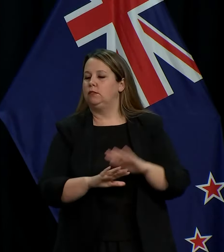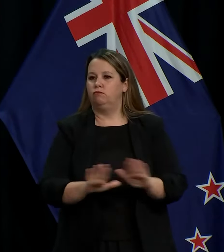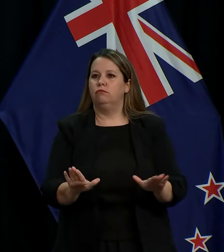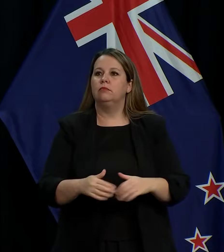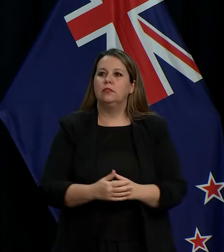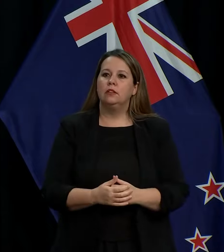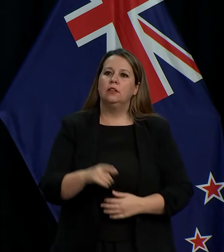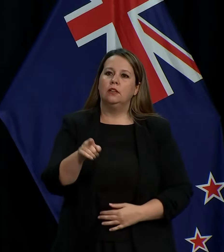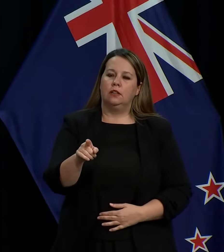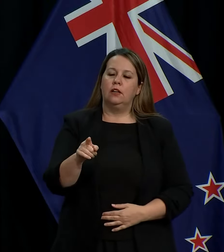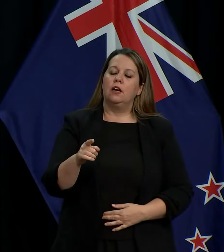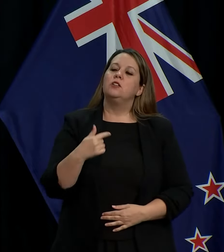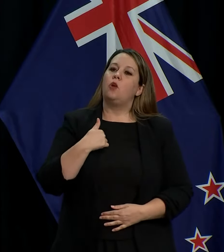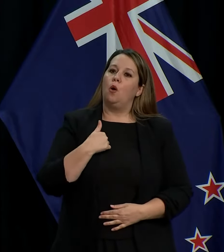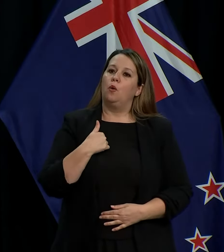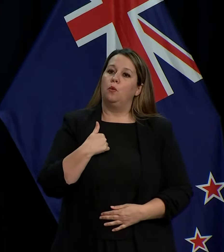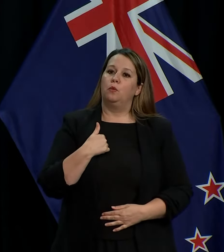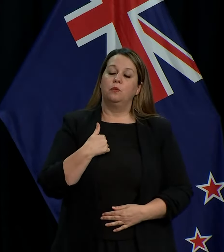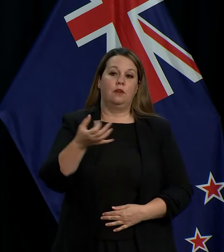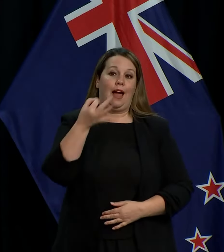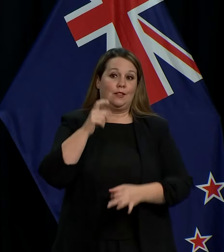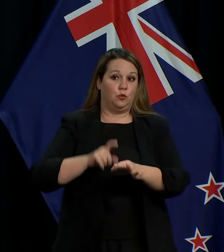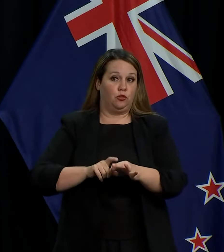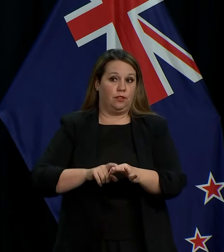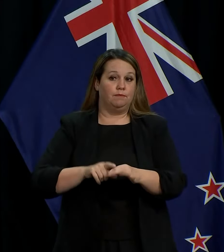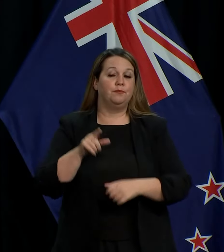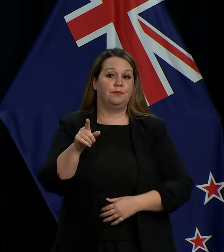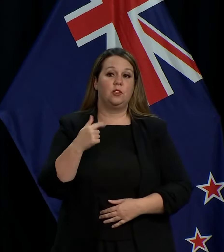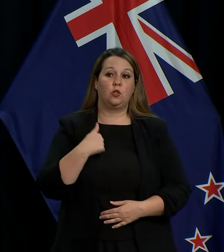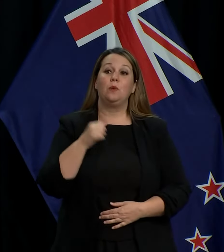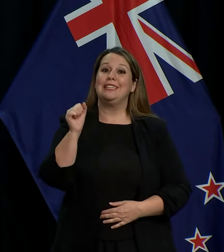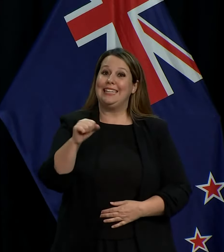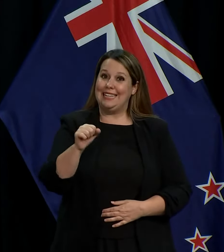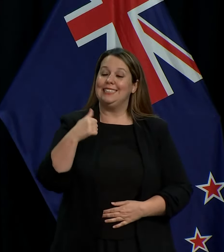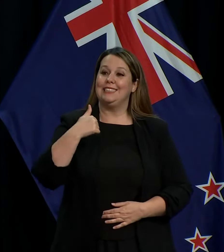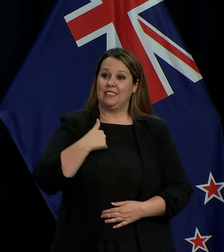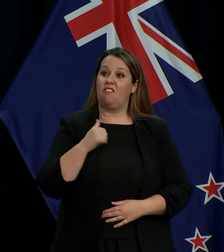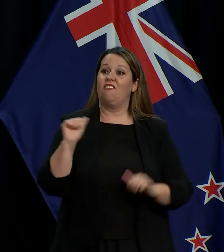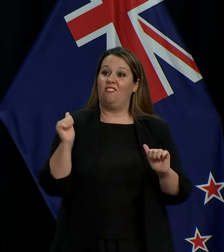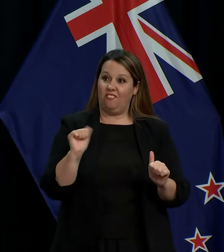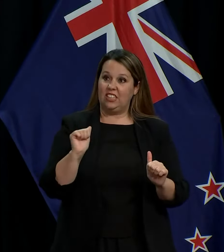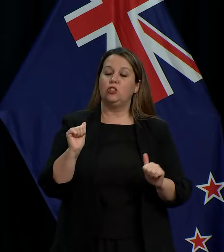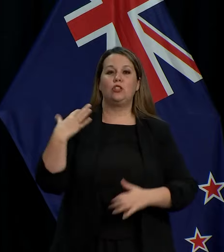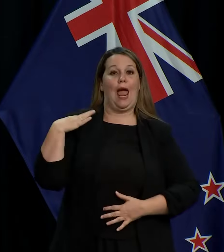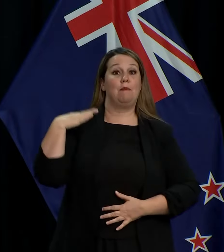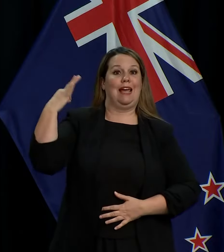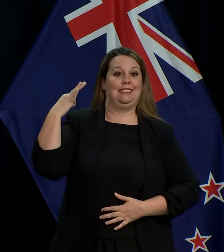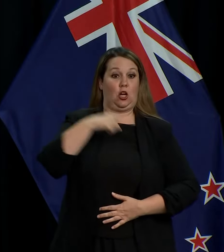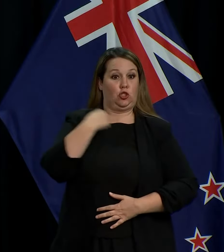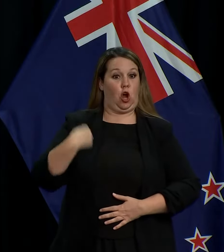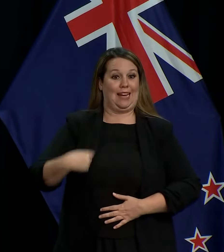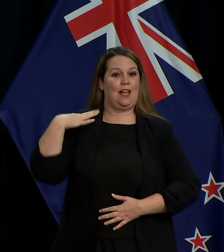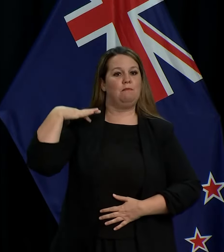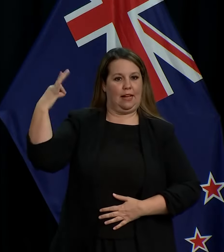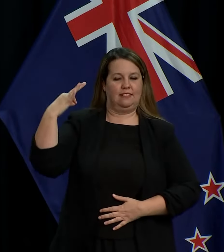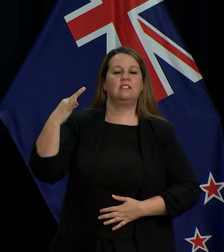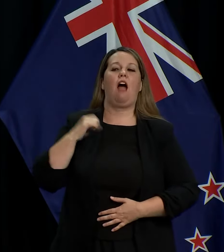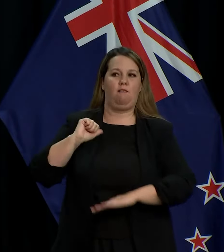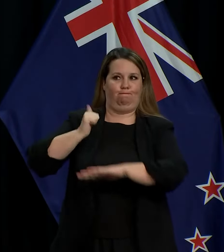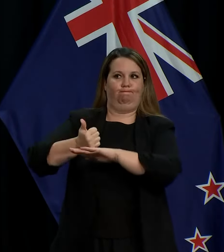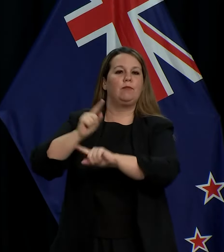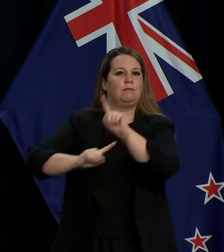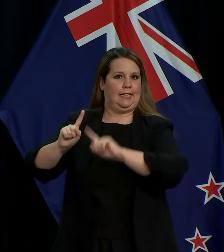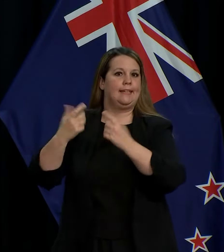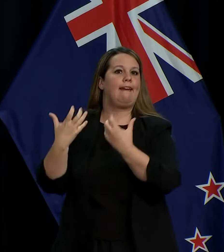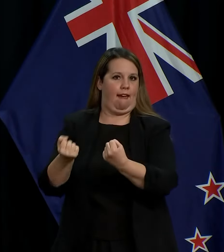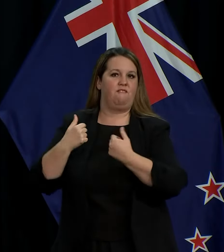I understand that MFAT have invited a conversation with the ambassador here. Are you concerned? Joe. It's